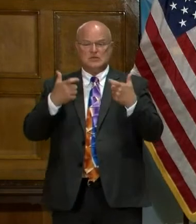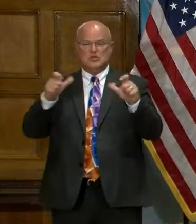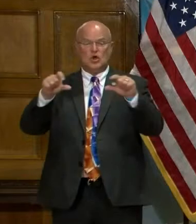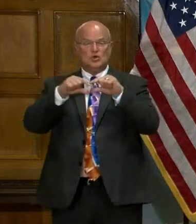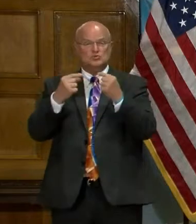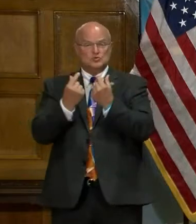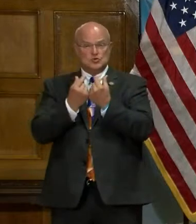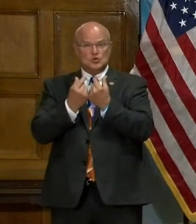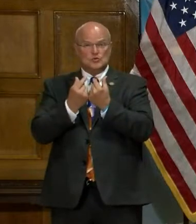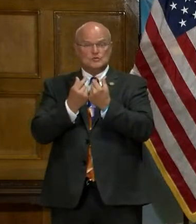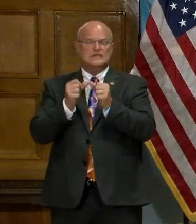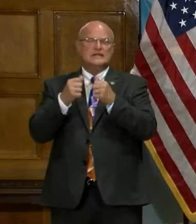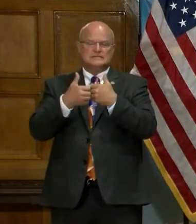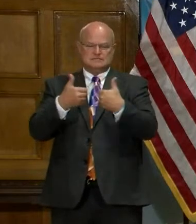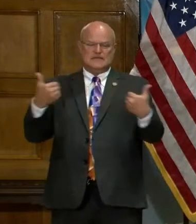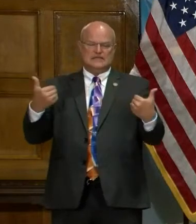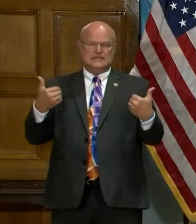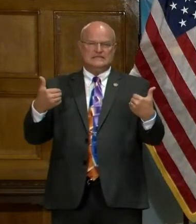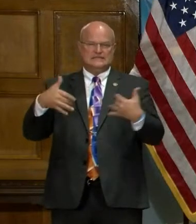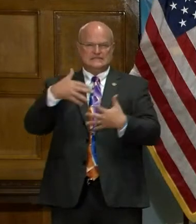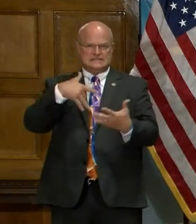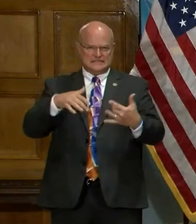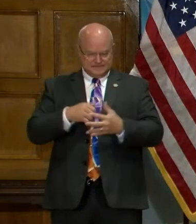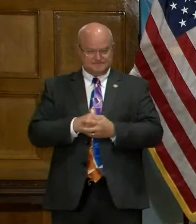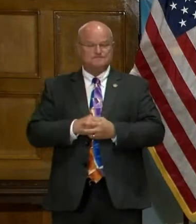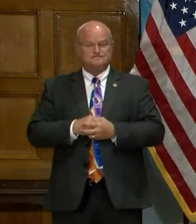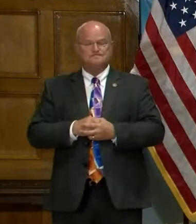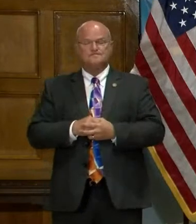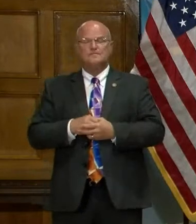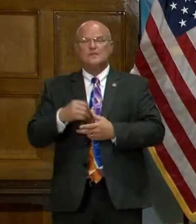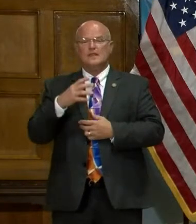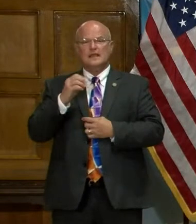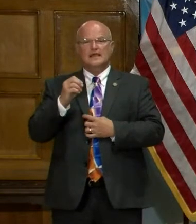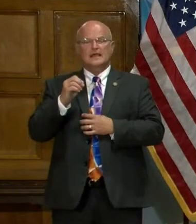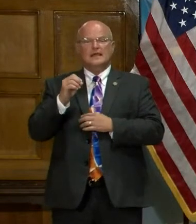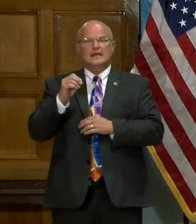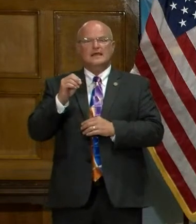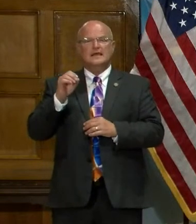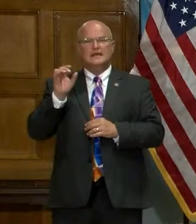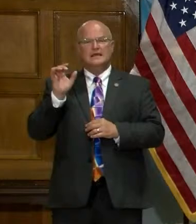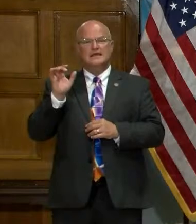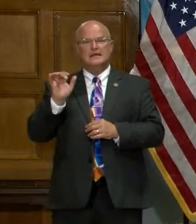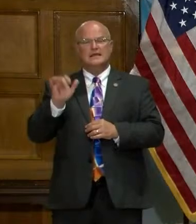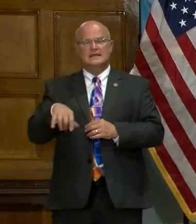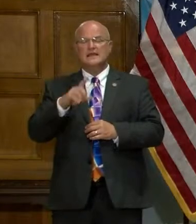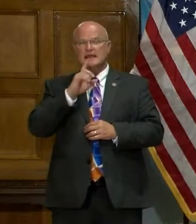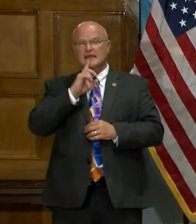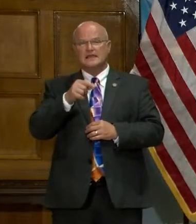large groups and maintain the physical distancing. And that,